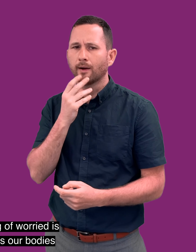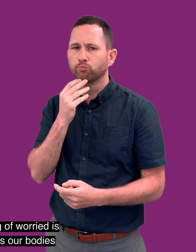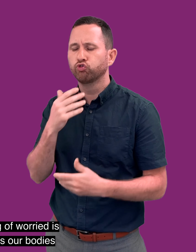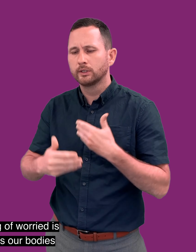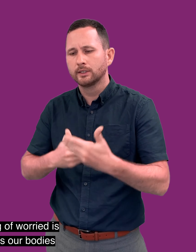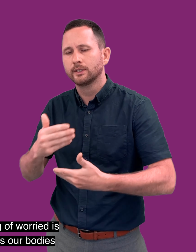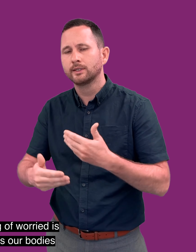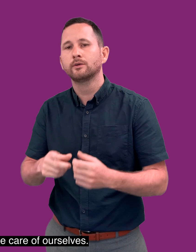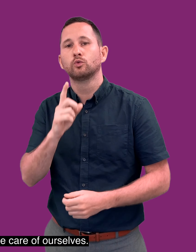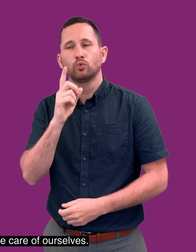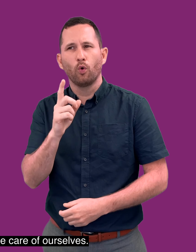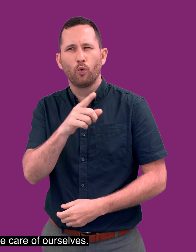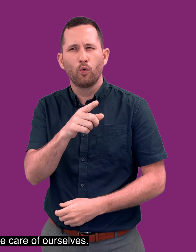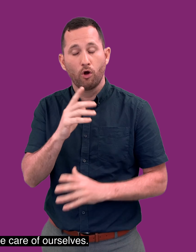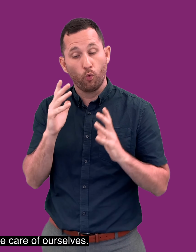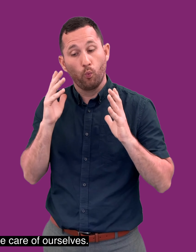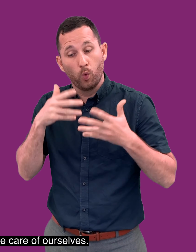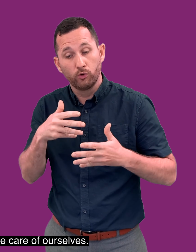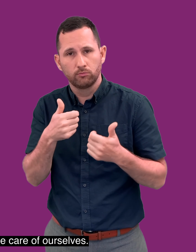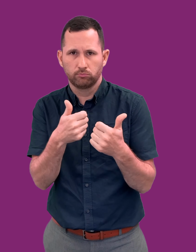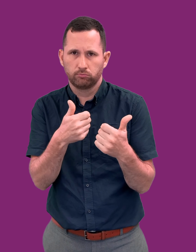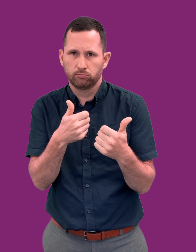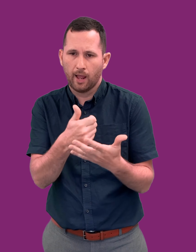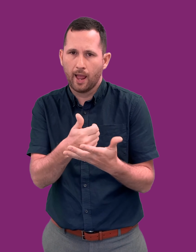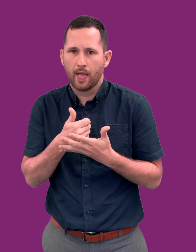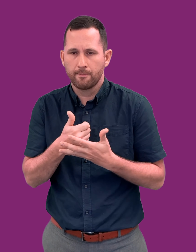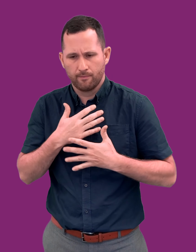bodies to remind us to take care of ourselves.